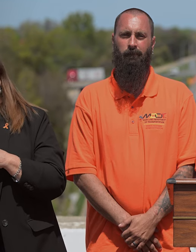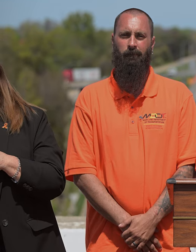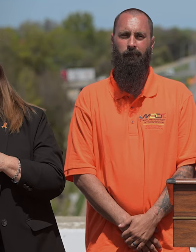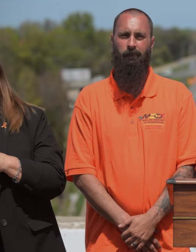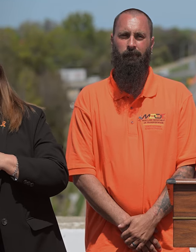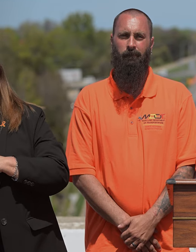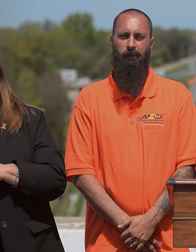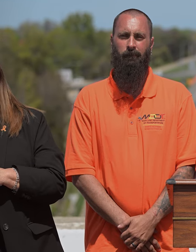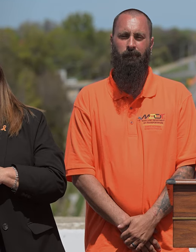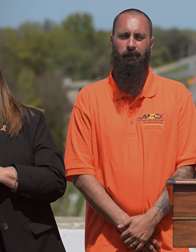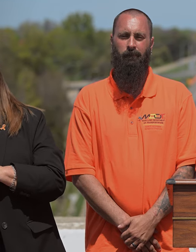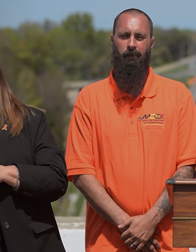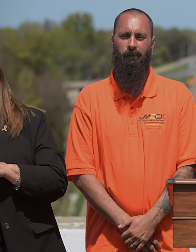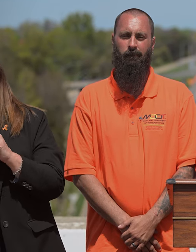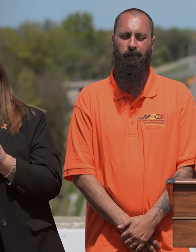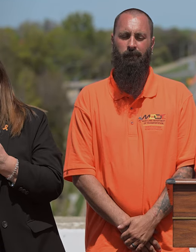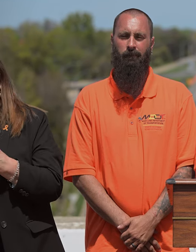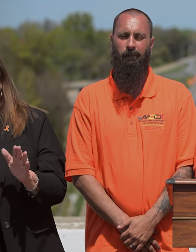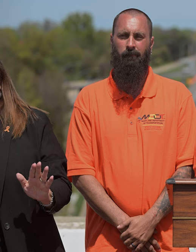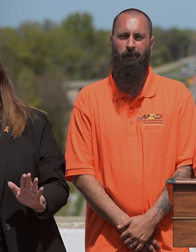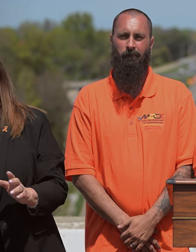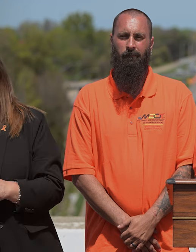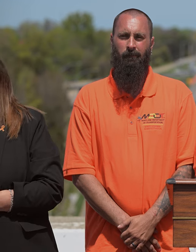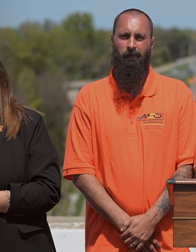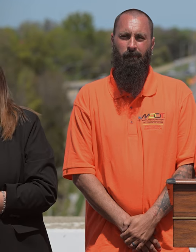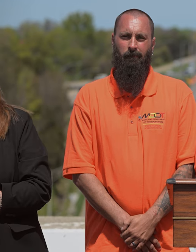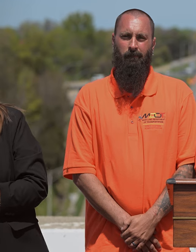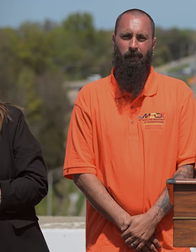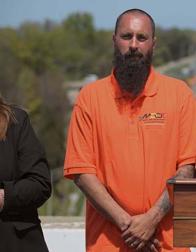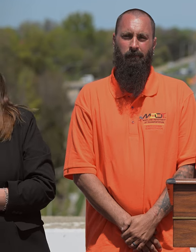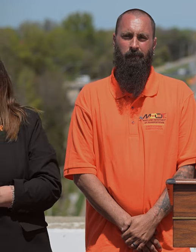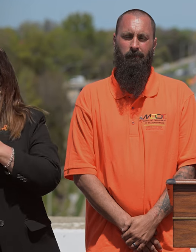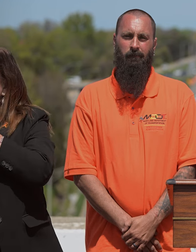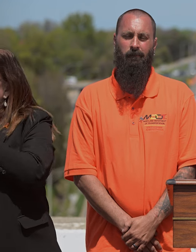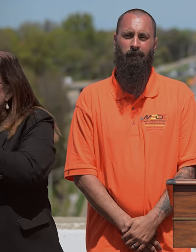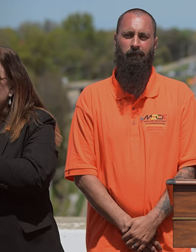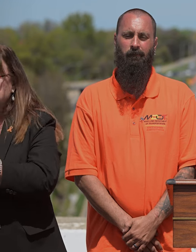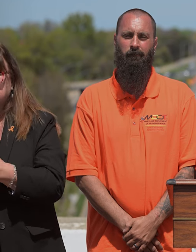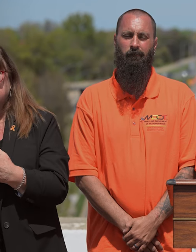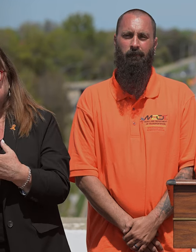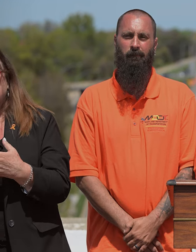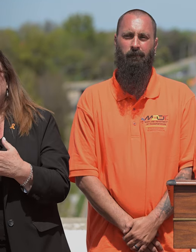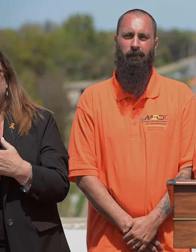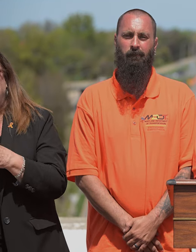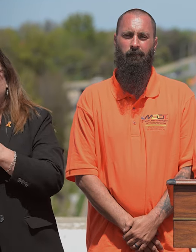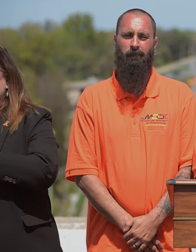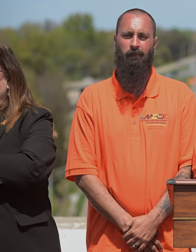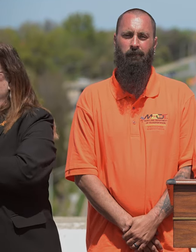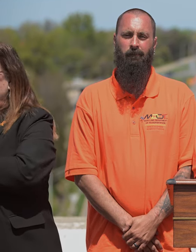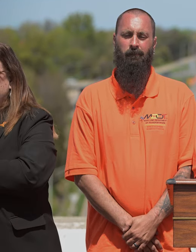realized everyone on my team was okay. They all had to run and in the wooded area for